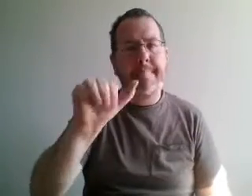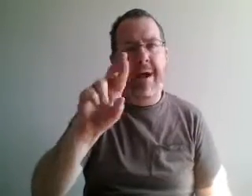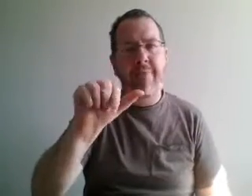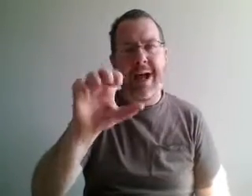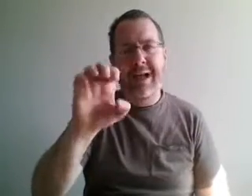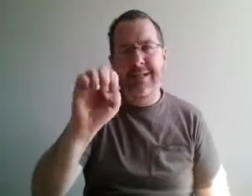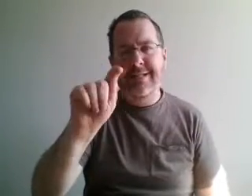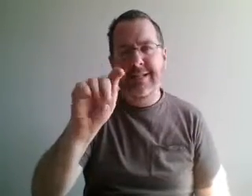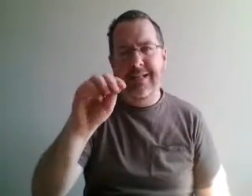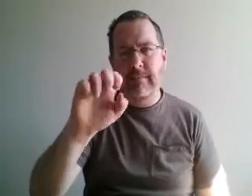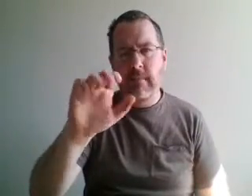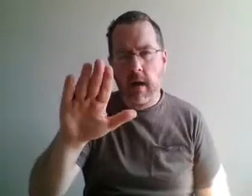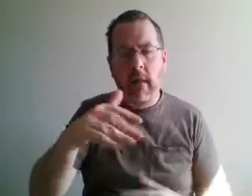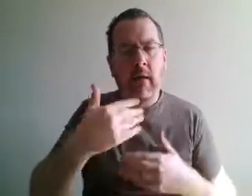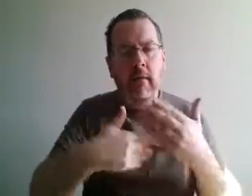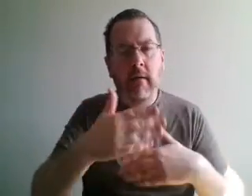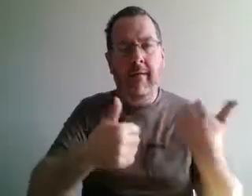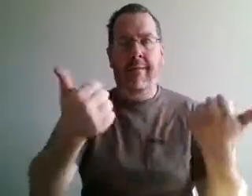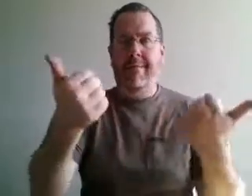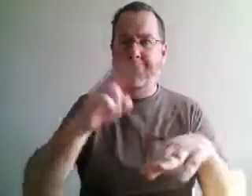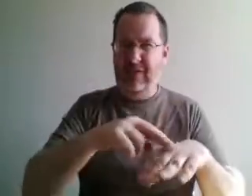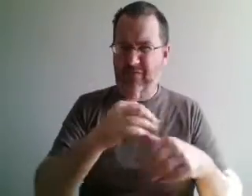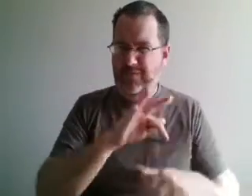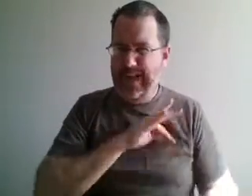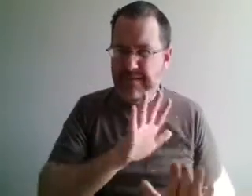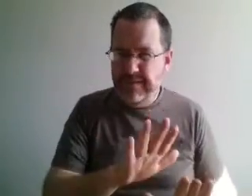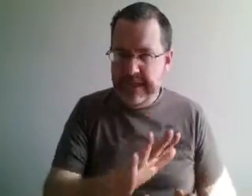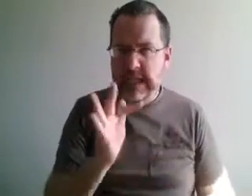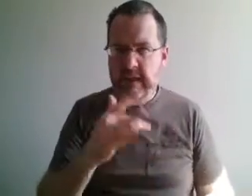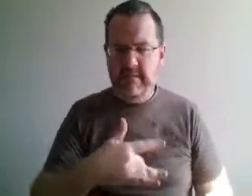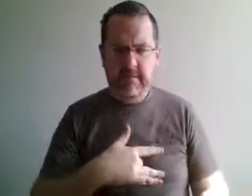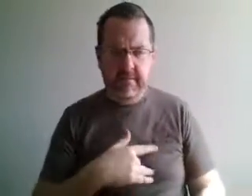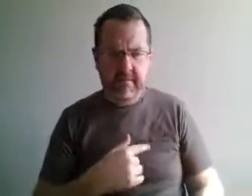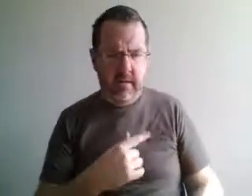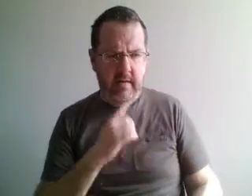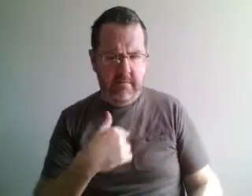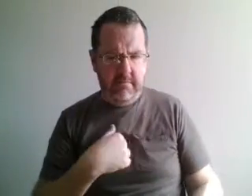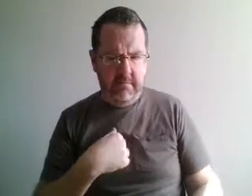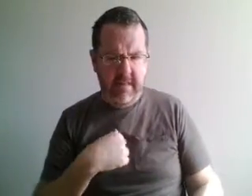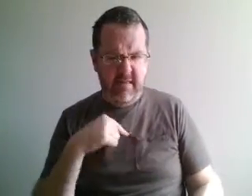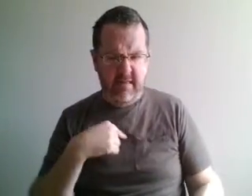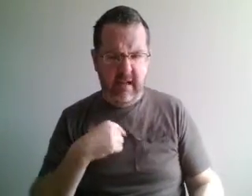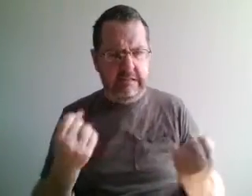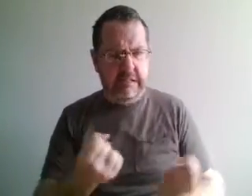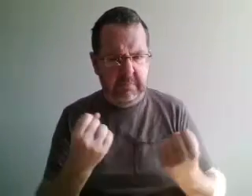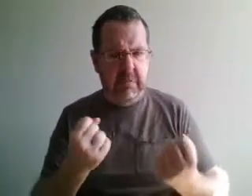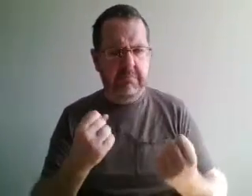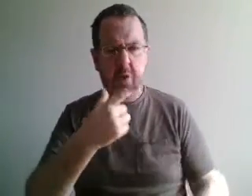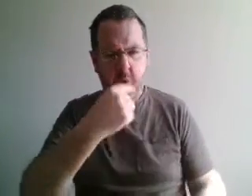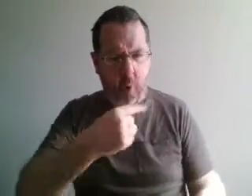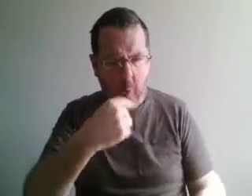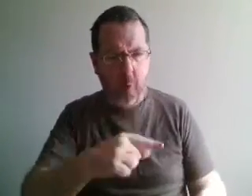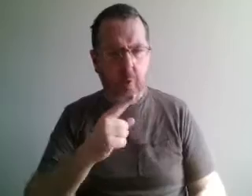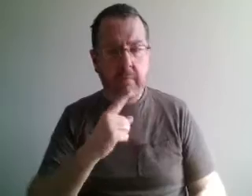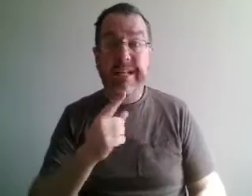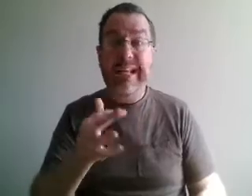if this is something that the symptoms you have, well, I normally wouldn't actually be getting on to my GP, then there's no need. I mean, the GPs are obviously very busy at the